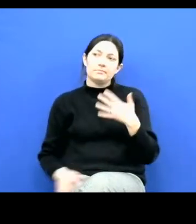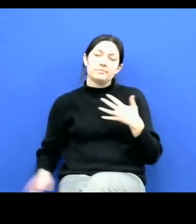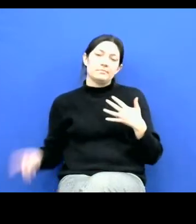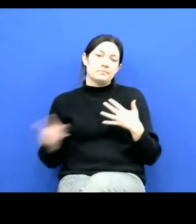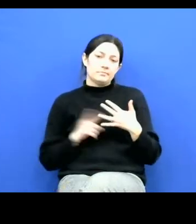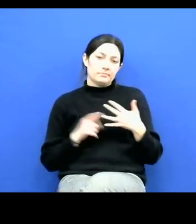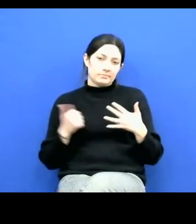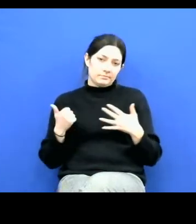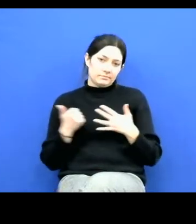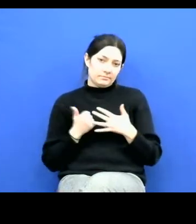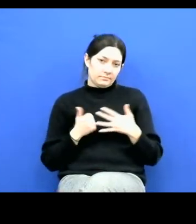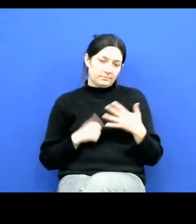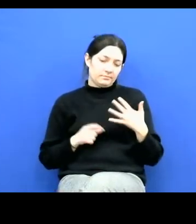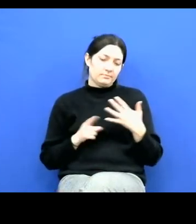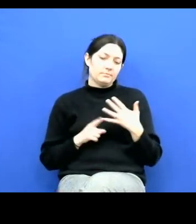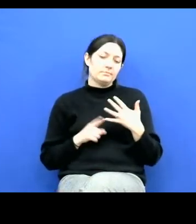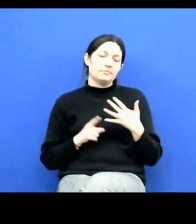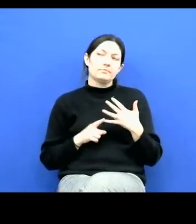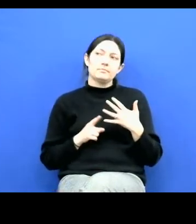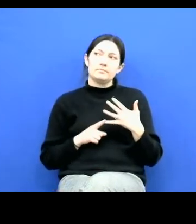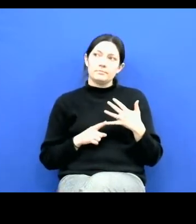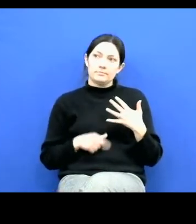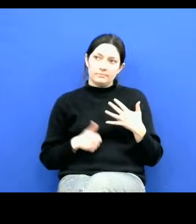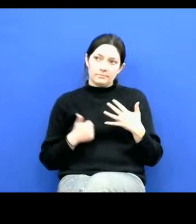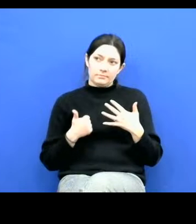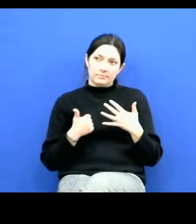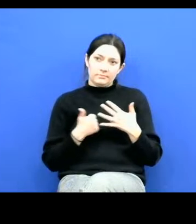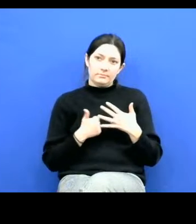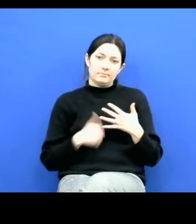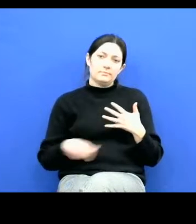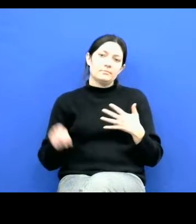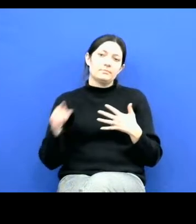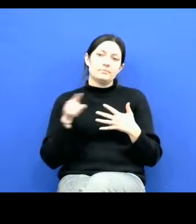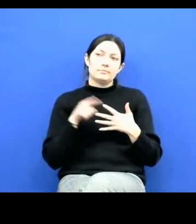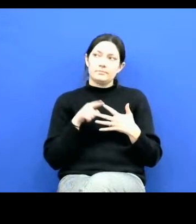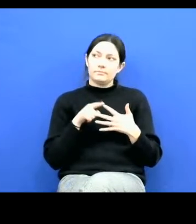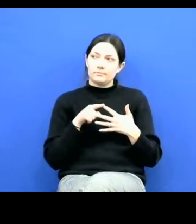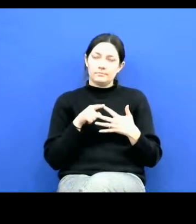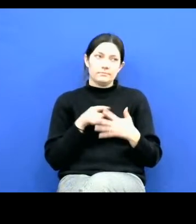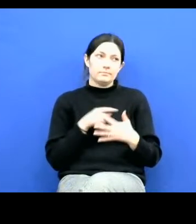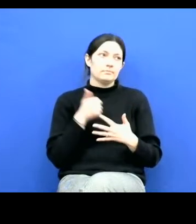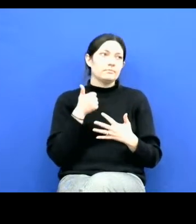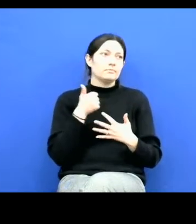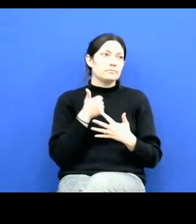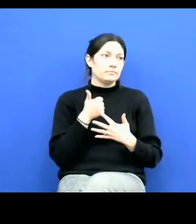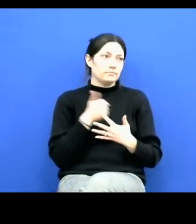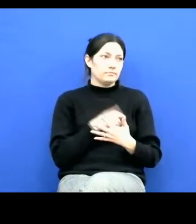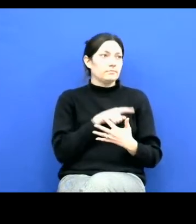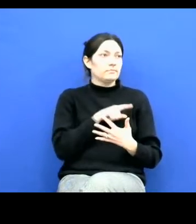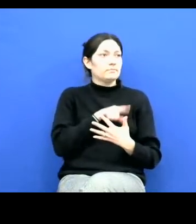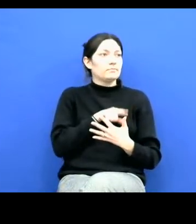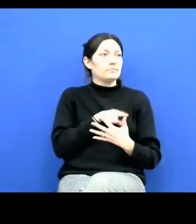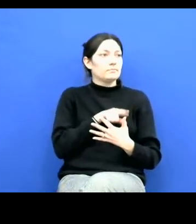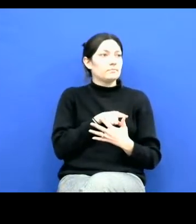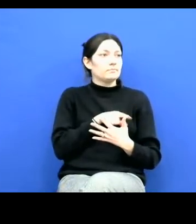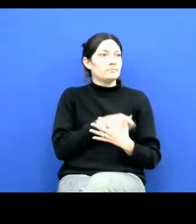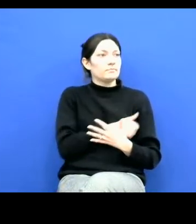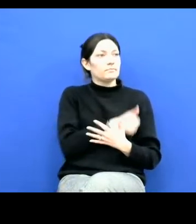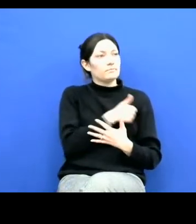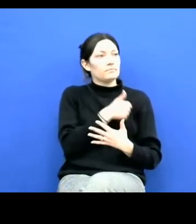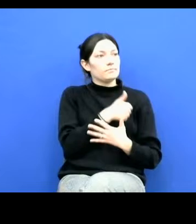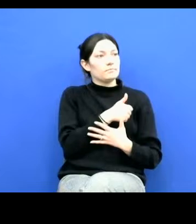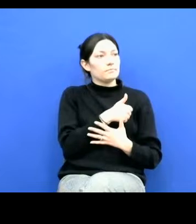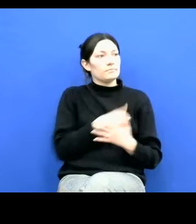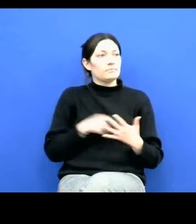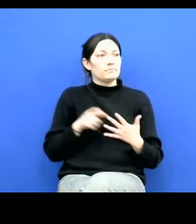Councilmember Safranik, Aye. Councilmember Bolsner, Aye. Councilmember Page, Aye. Councilmember